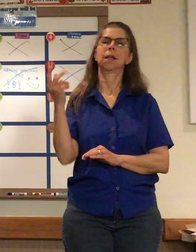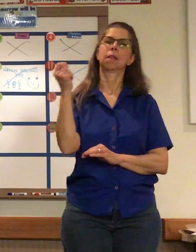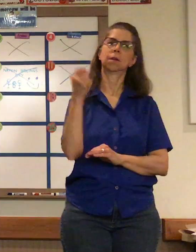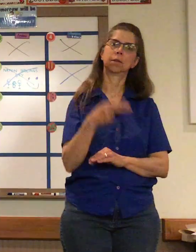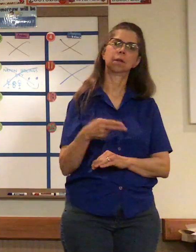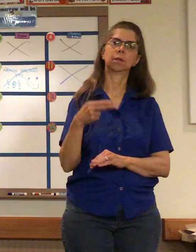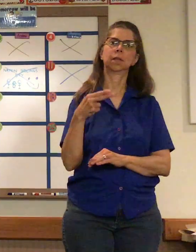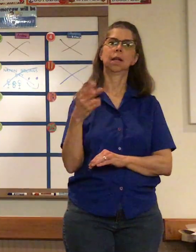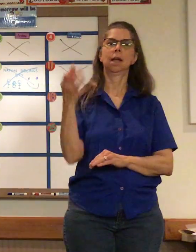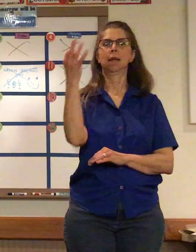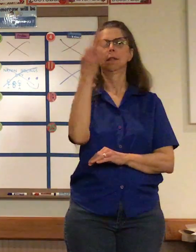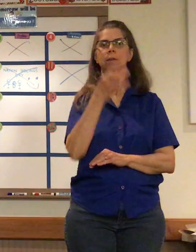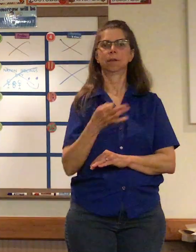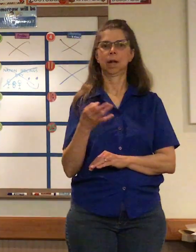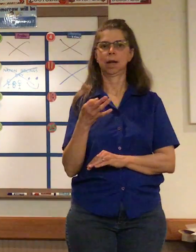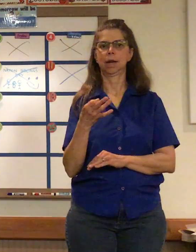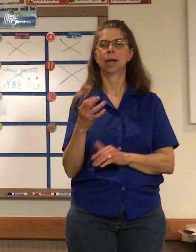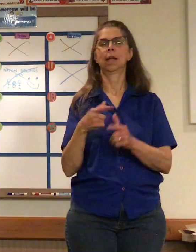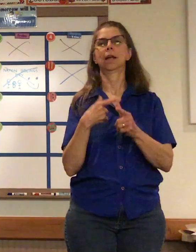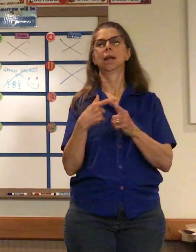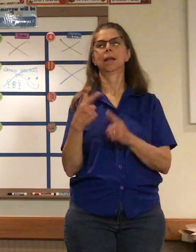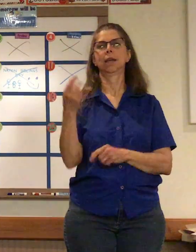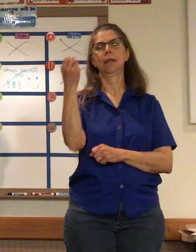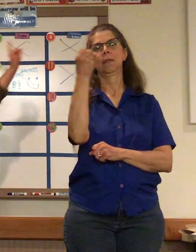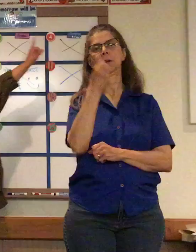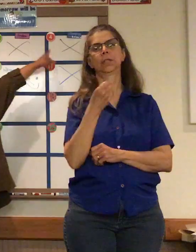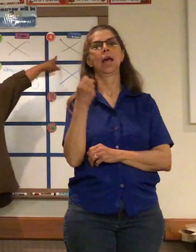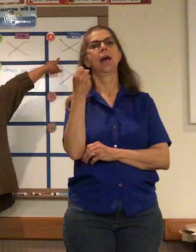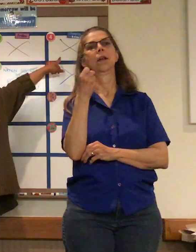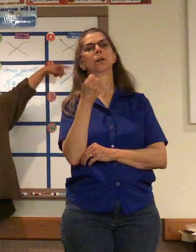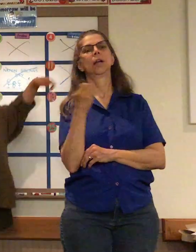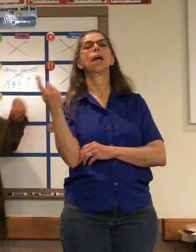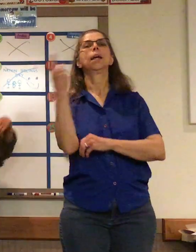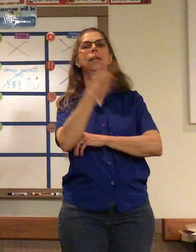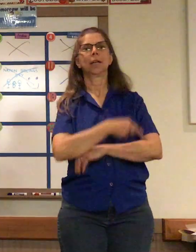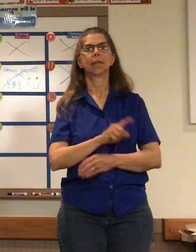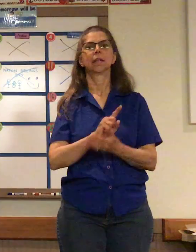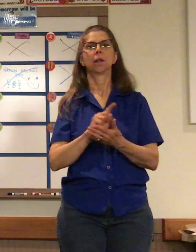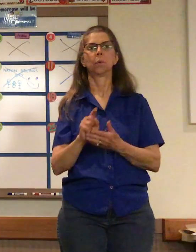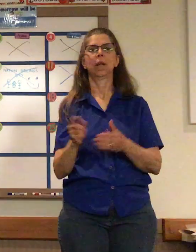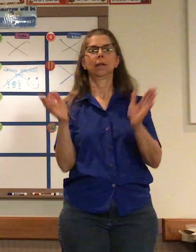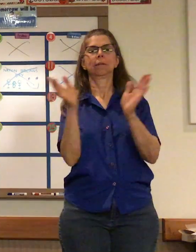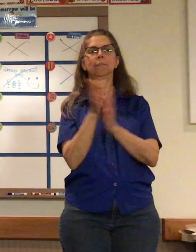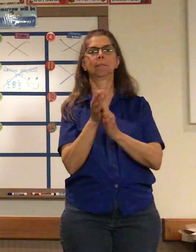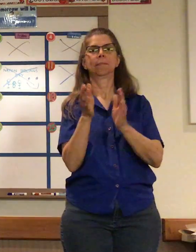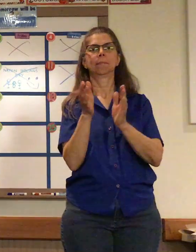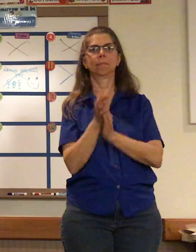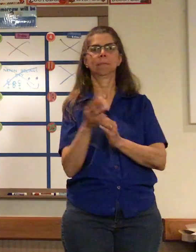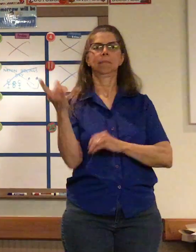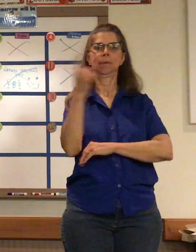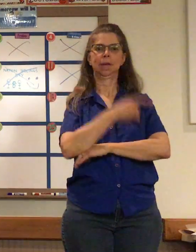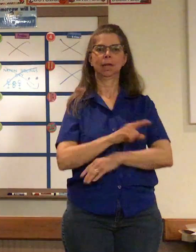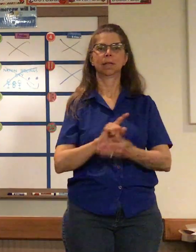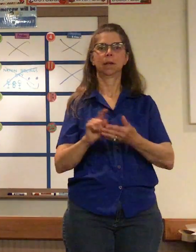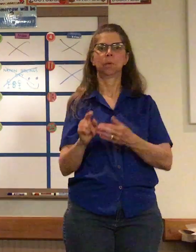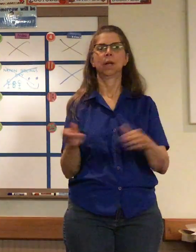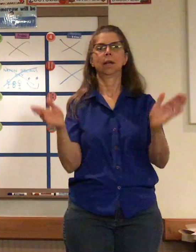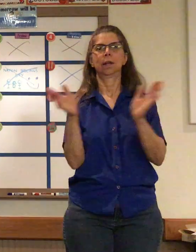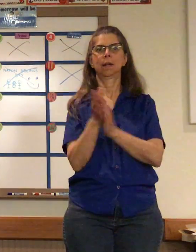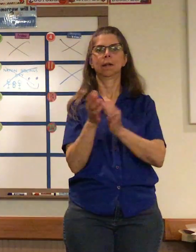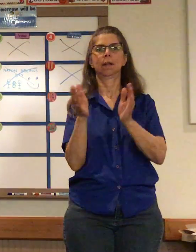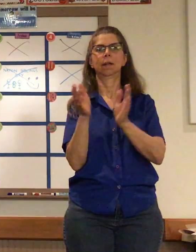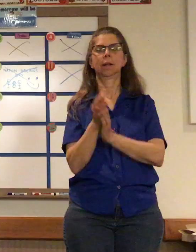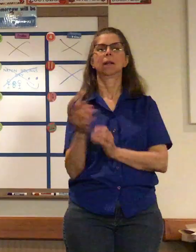Wednesday. There's Thursday and there's Friday. And then there's Saturday. Days of the week. Days of the